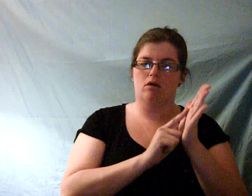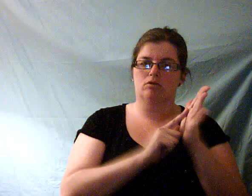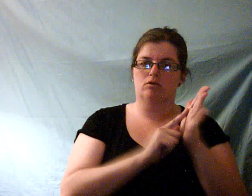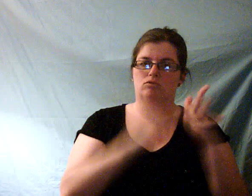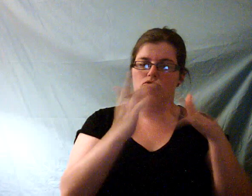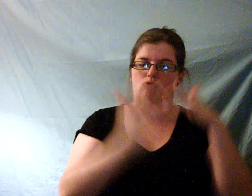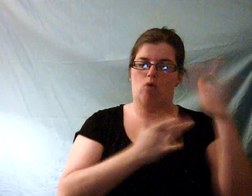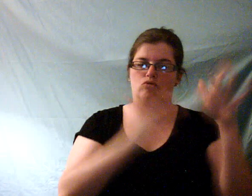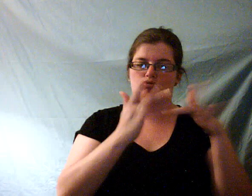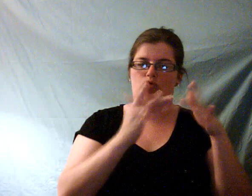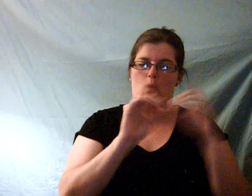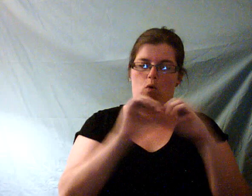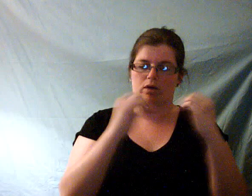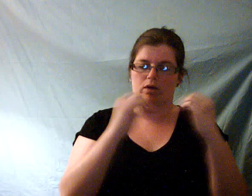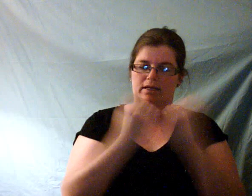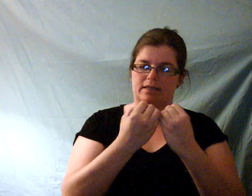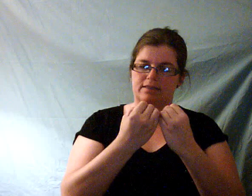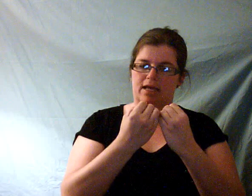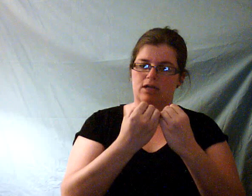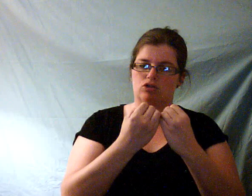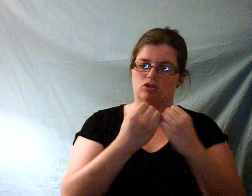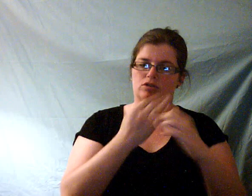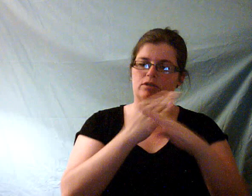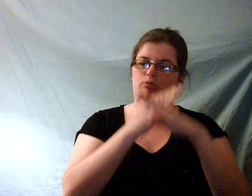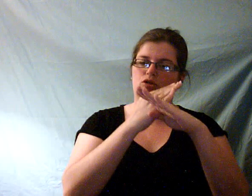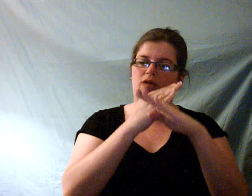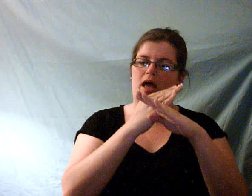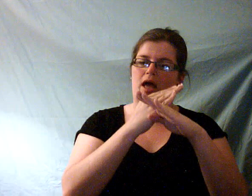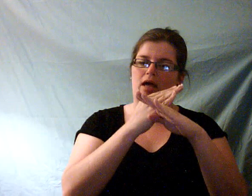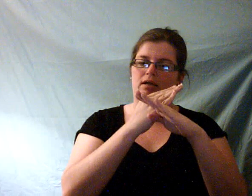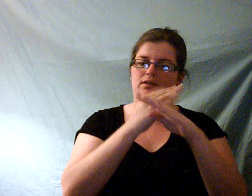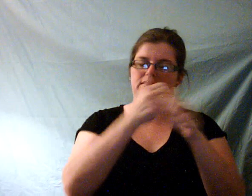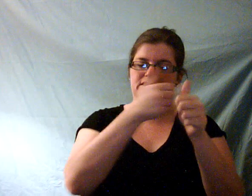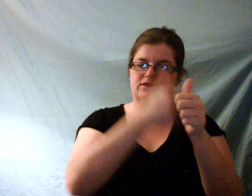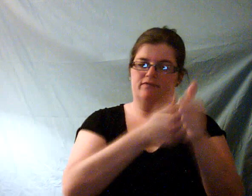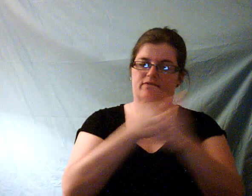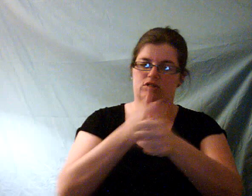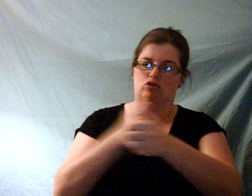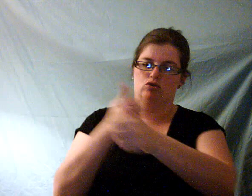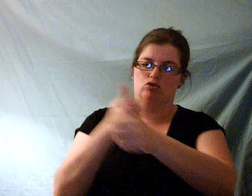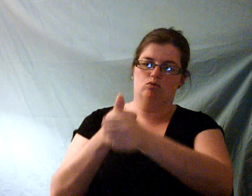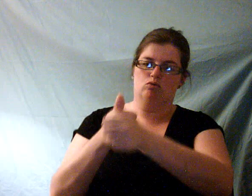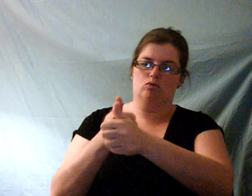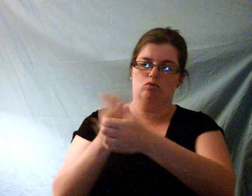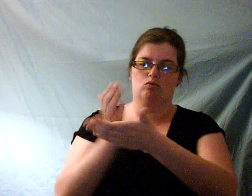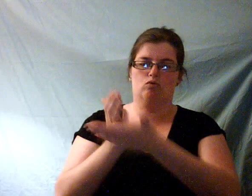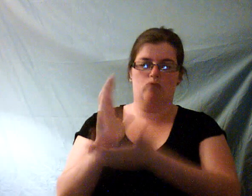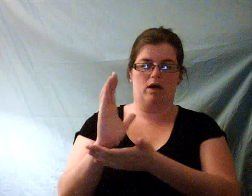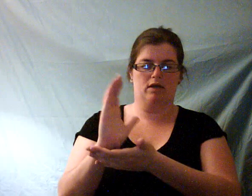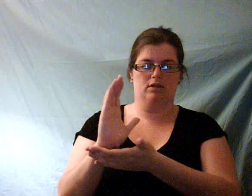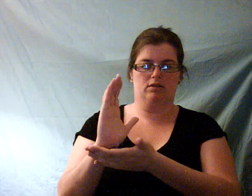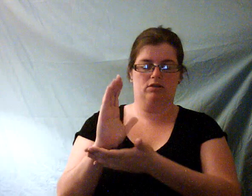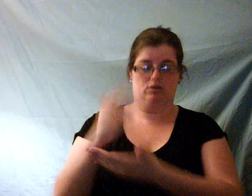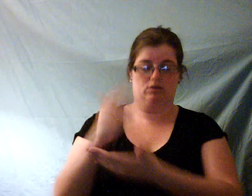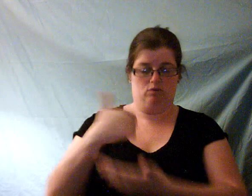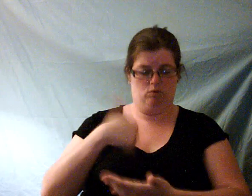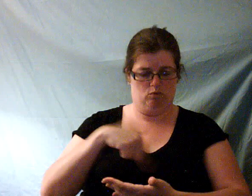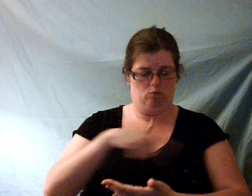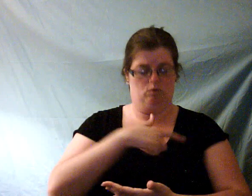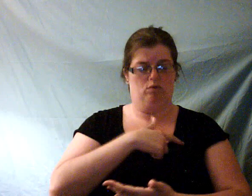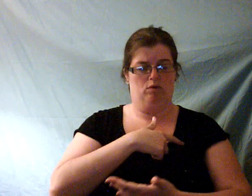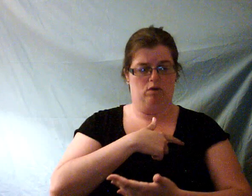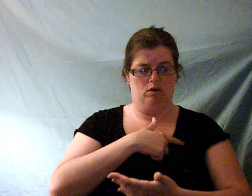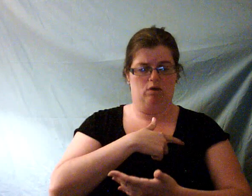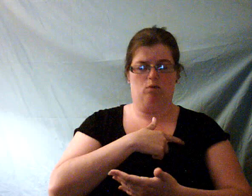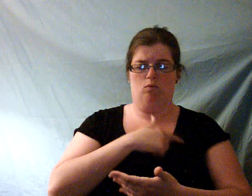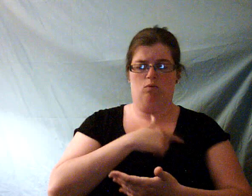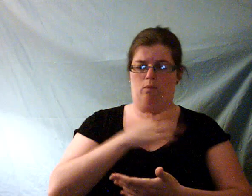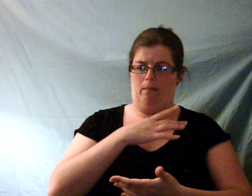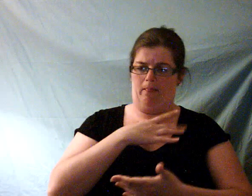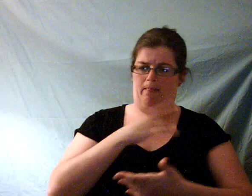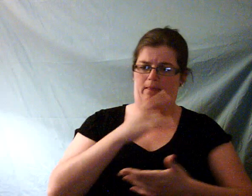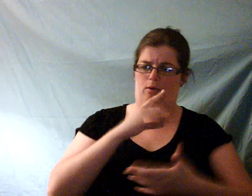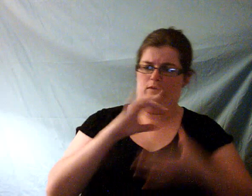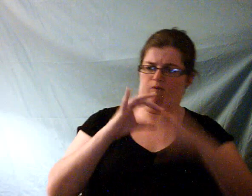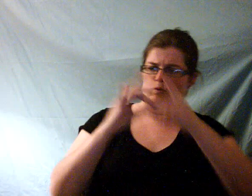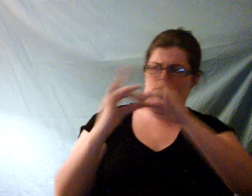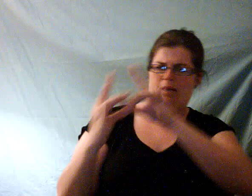organizations that protect individual rights. We're very interested in how the individual relates to society. We're not collective.